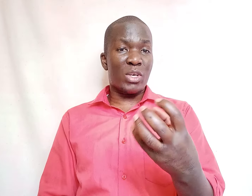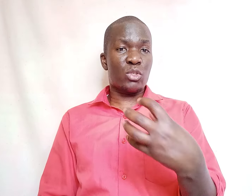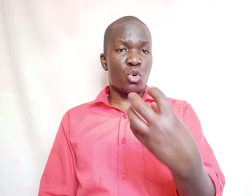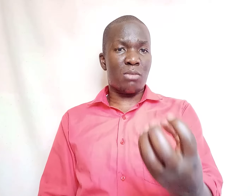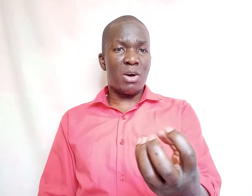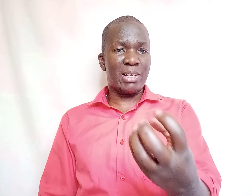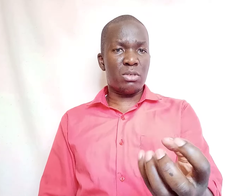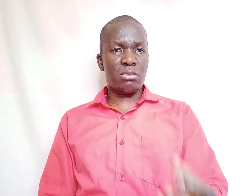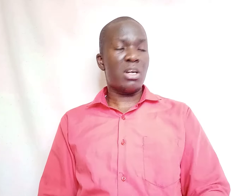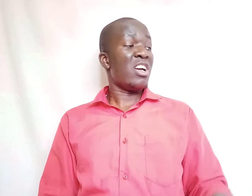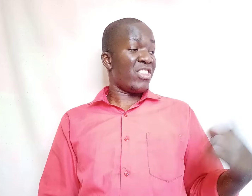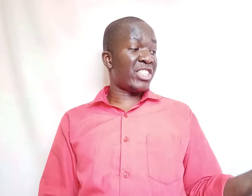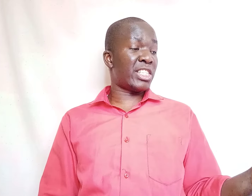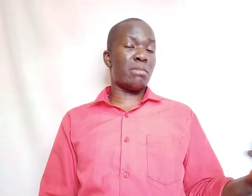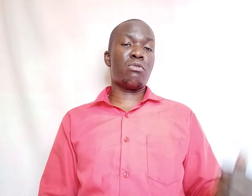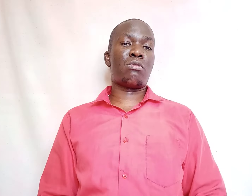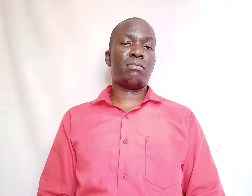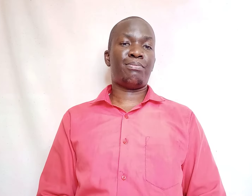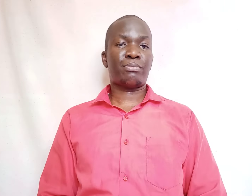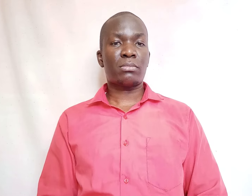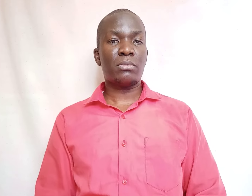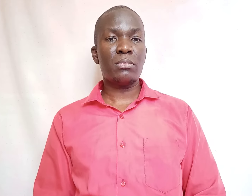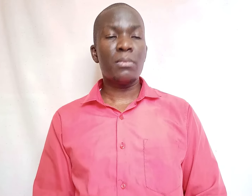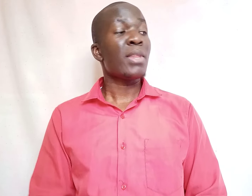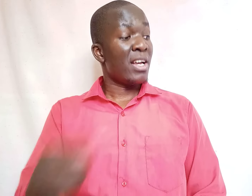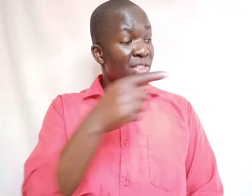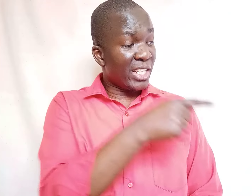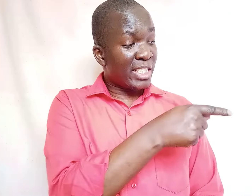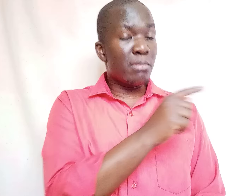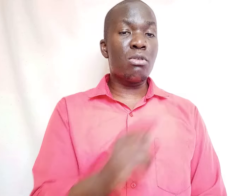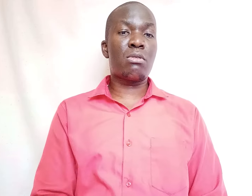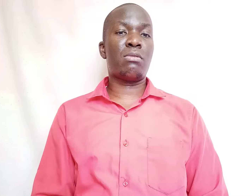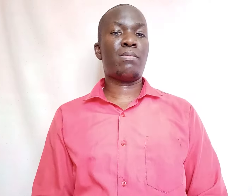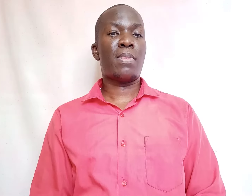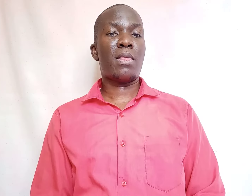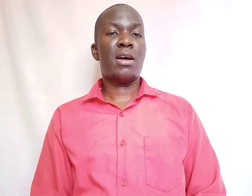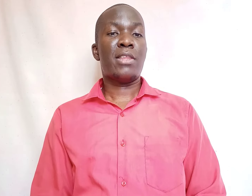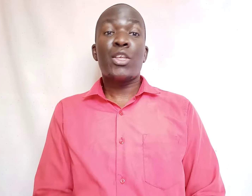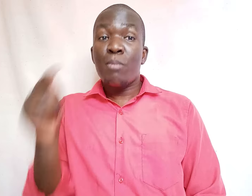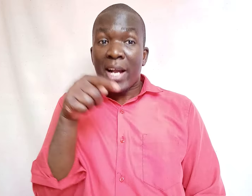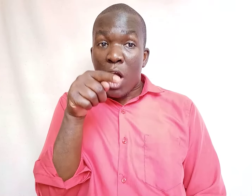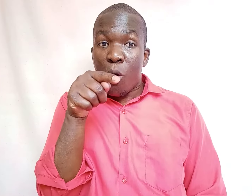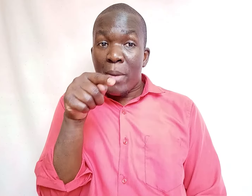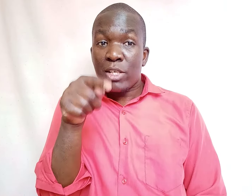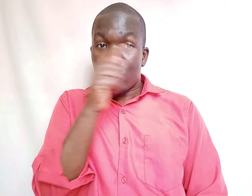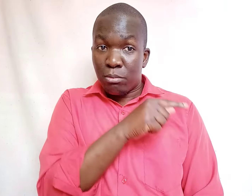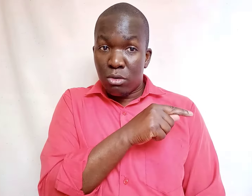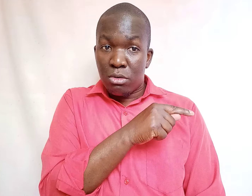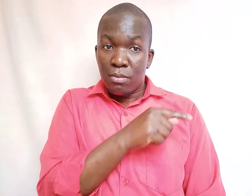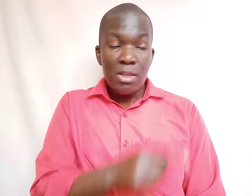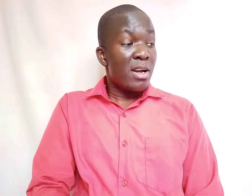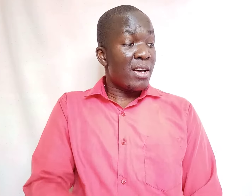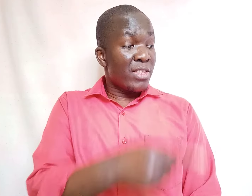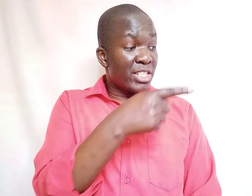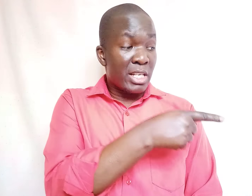wanted to talk about the book. This is the book. This is the book. Then you make a comment on the book. This is the